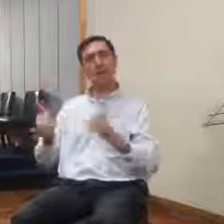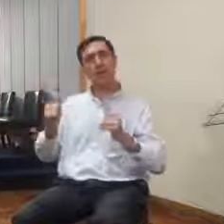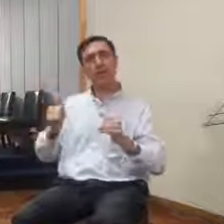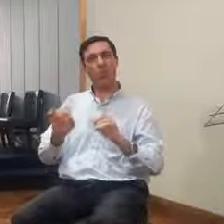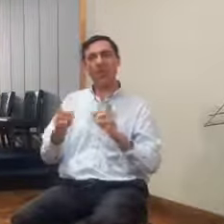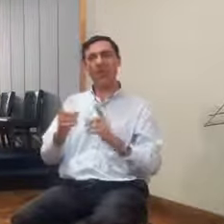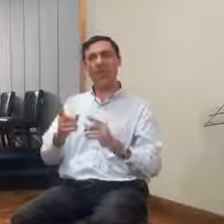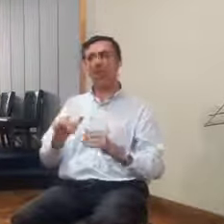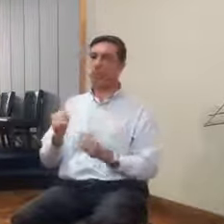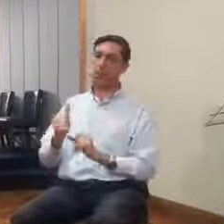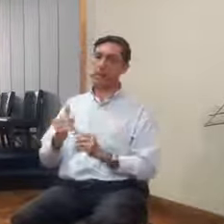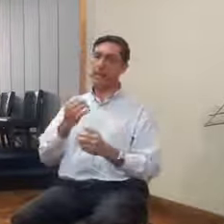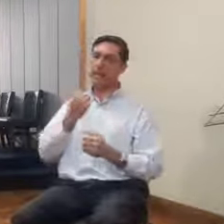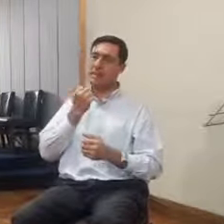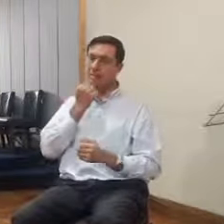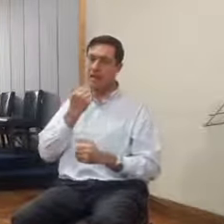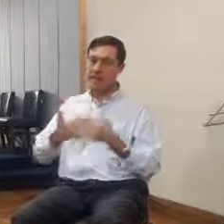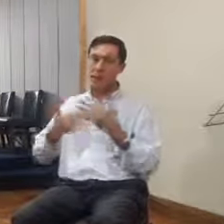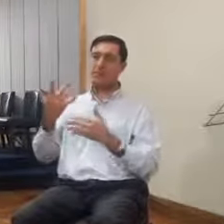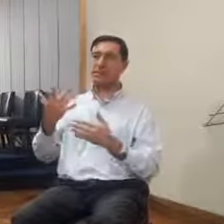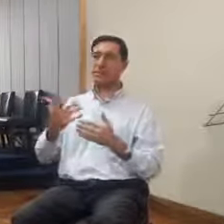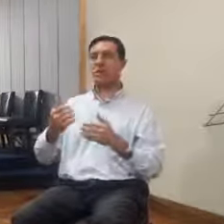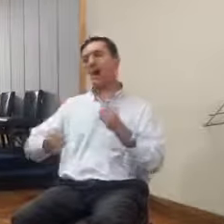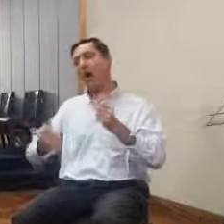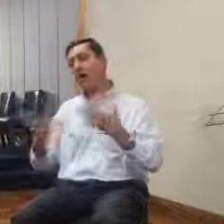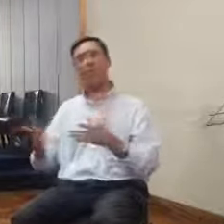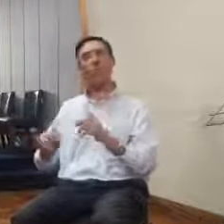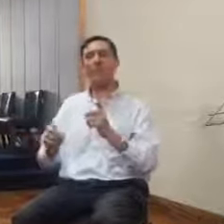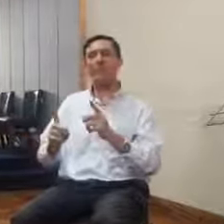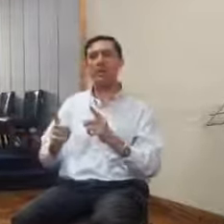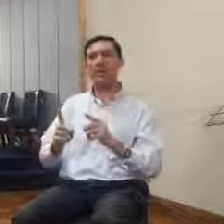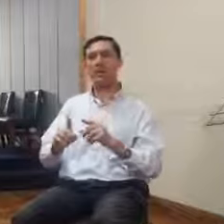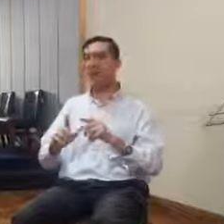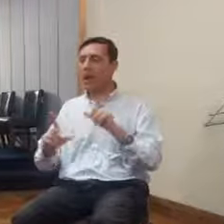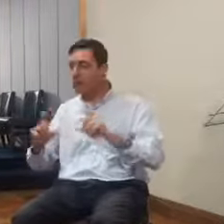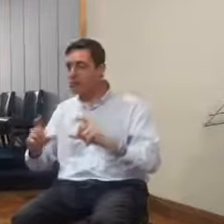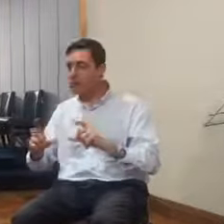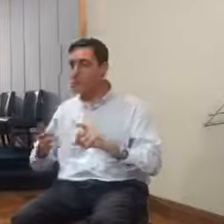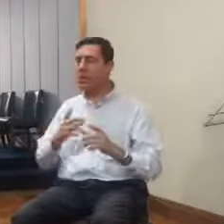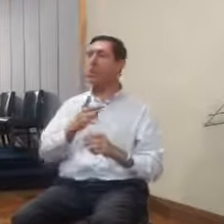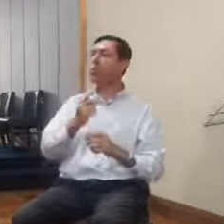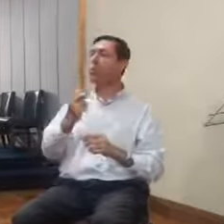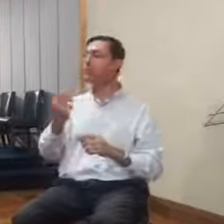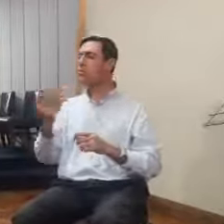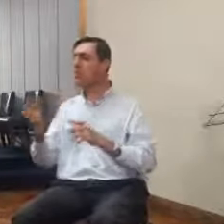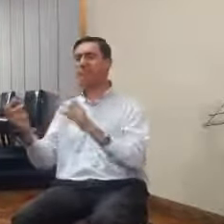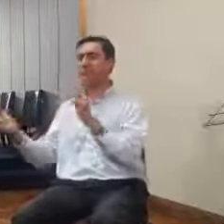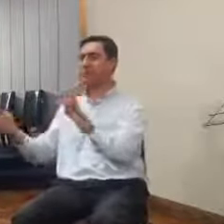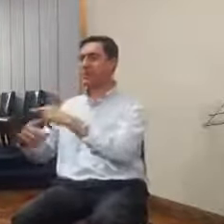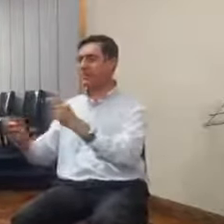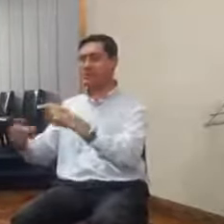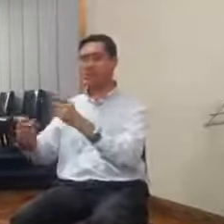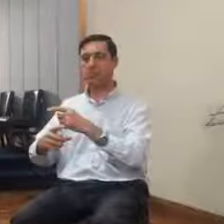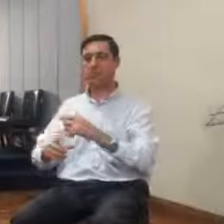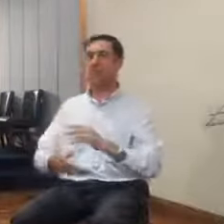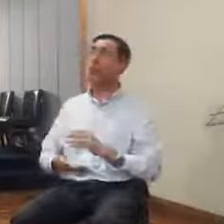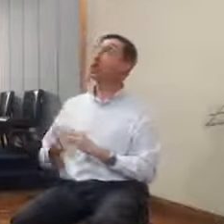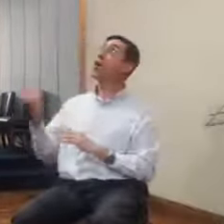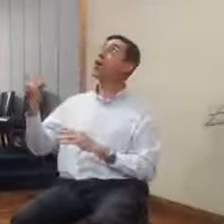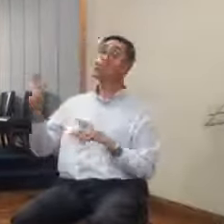about us all the time. His eyes upon us for good, his eyes upon us for protection. He never slumbers or